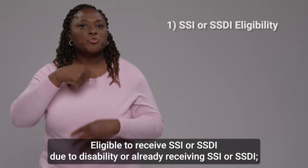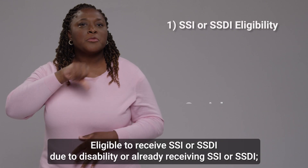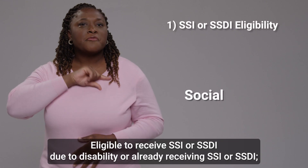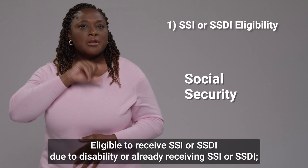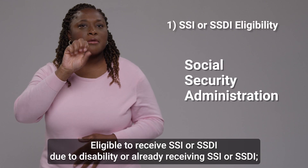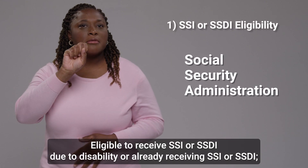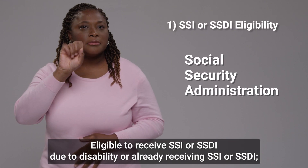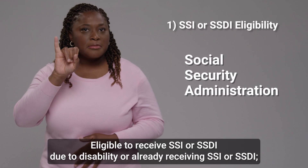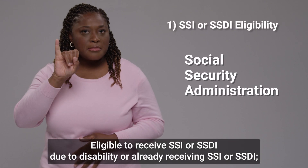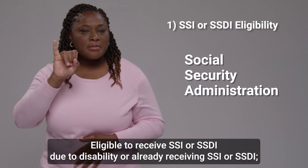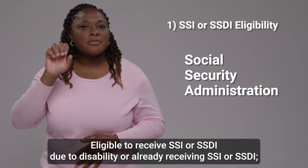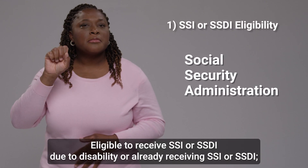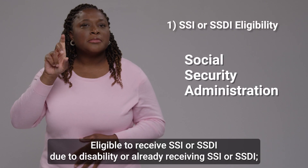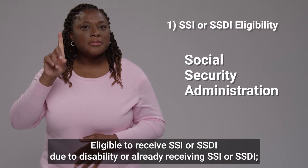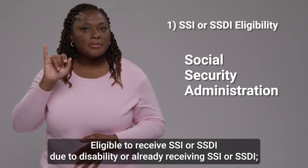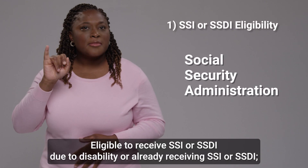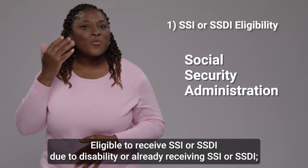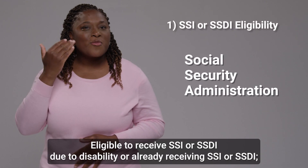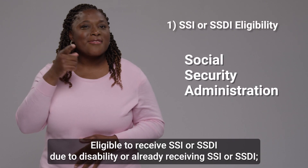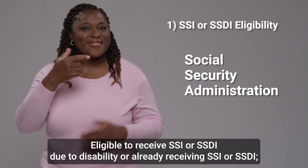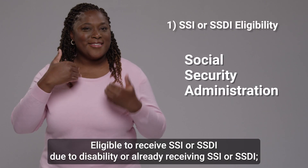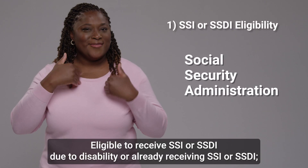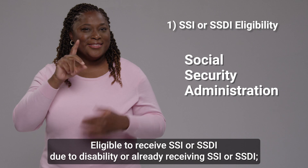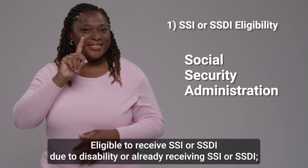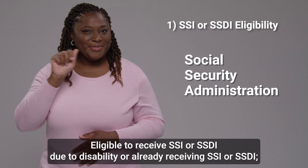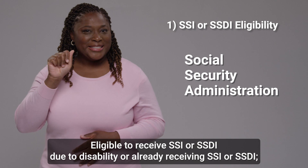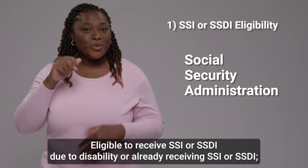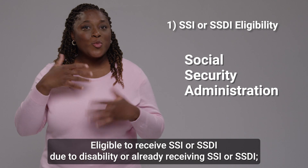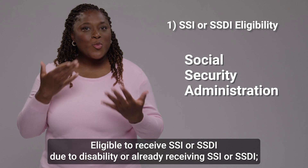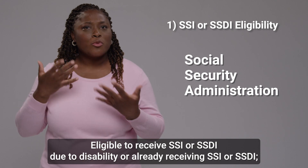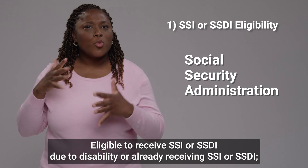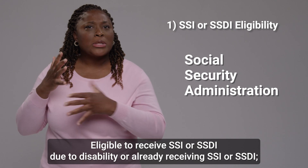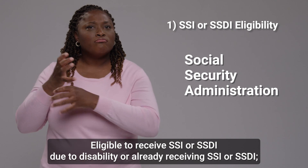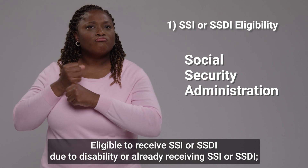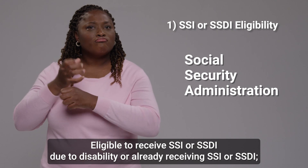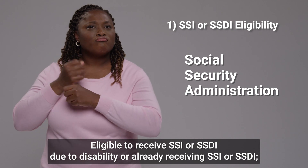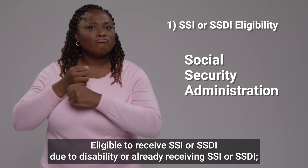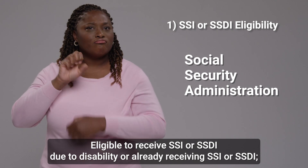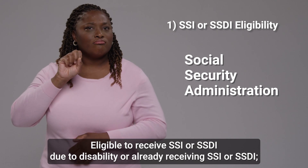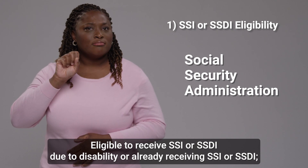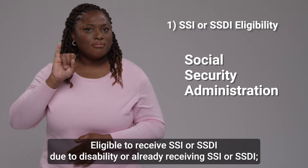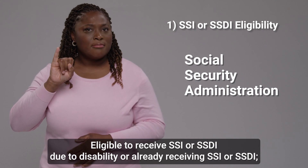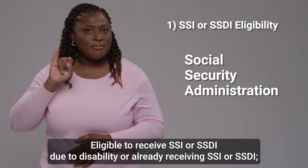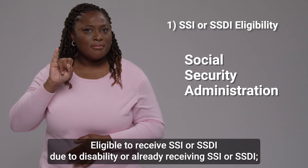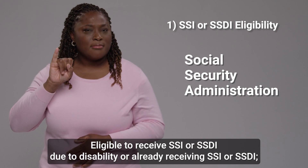eligible to receive SSI or SSDI due to disability, or already receiving SSI or